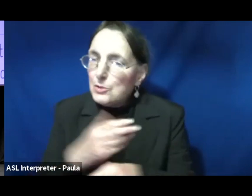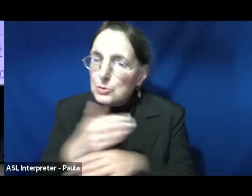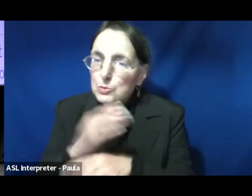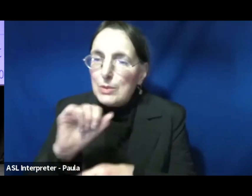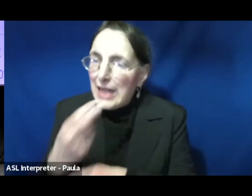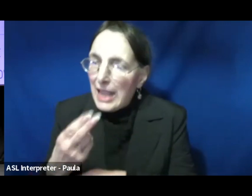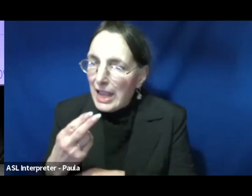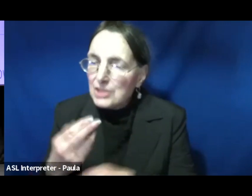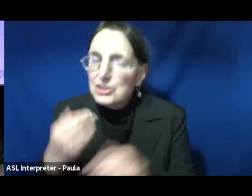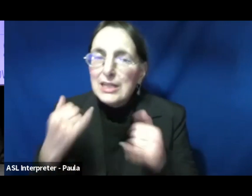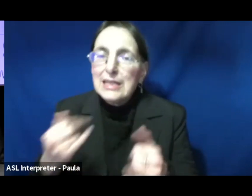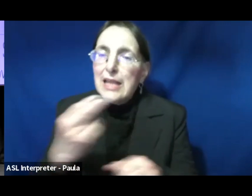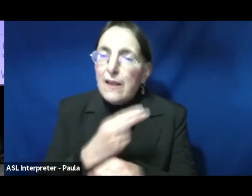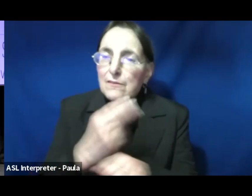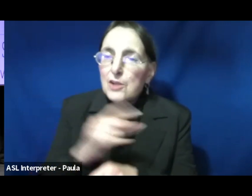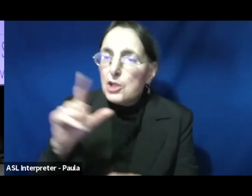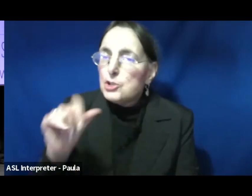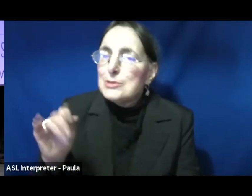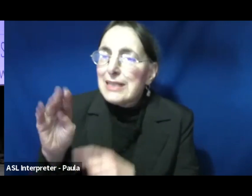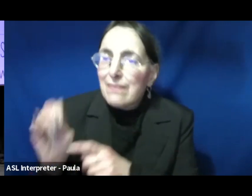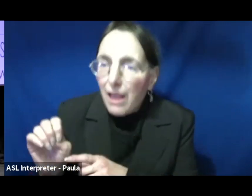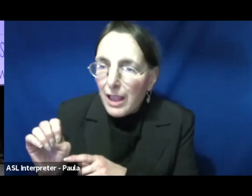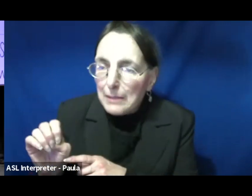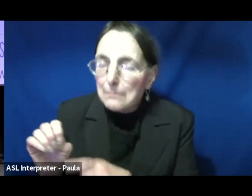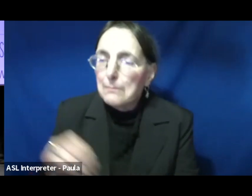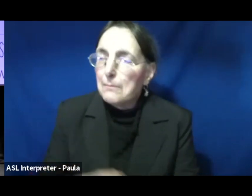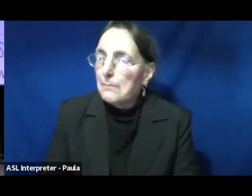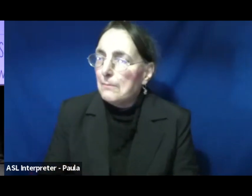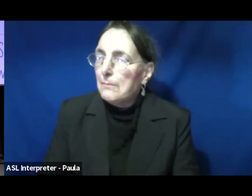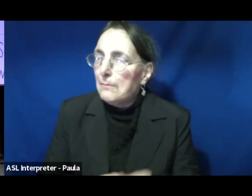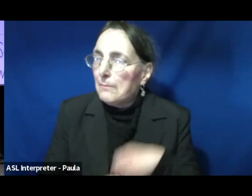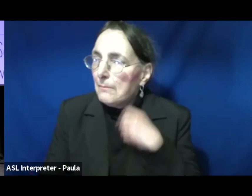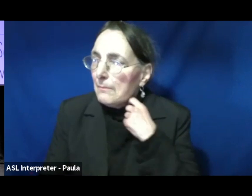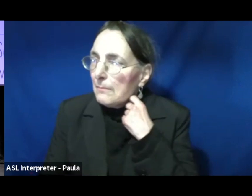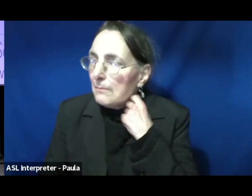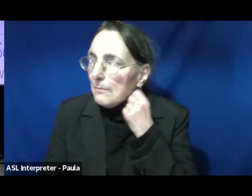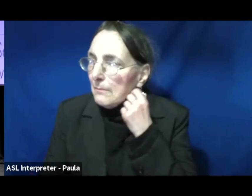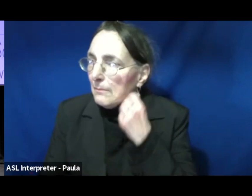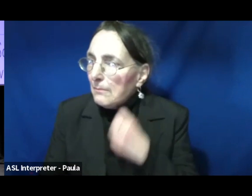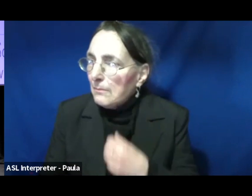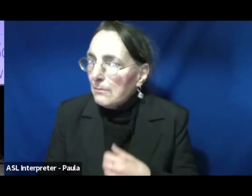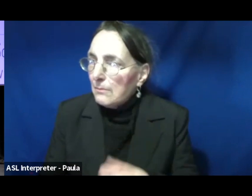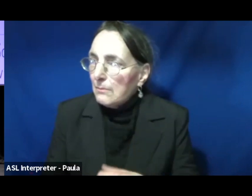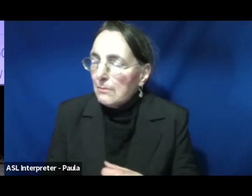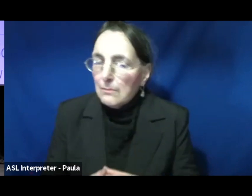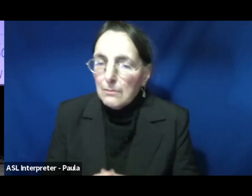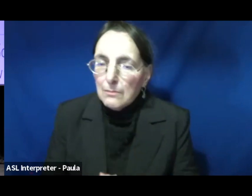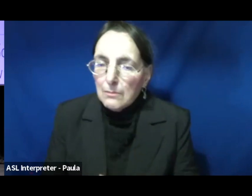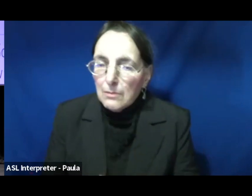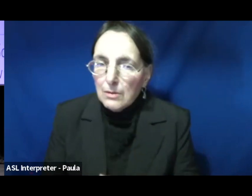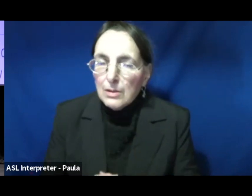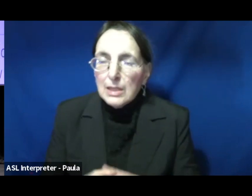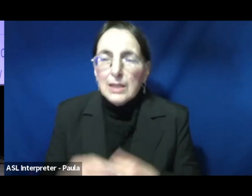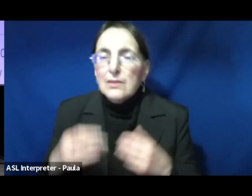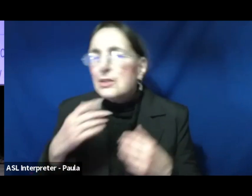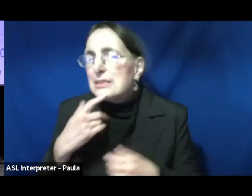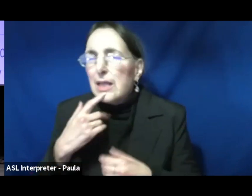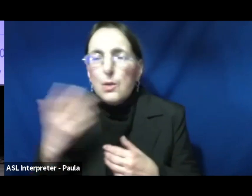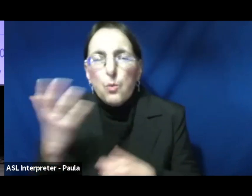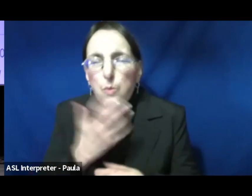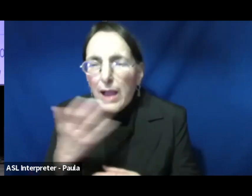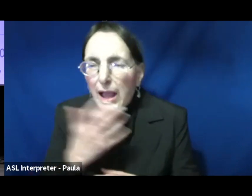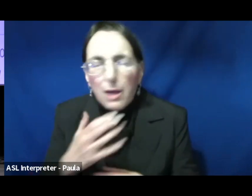has happened to the supply chain for lime? Gone. Now they're sitting there and they're going, oh, there's all this food insecurity in the world. I can tell you